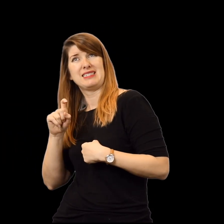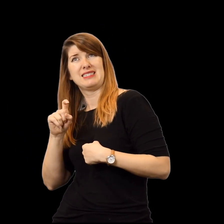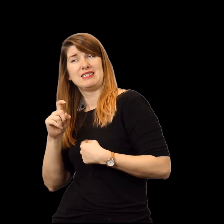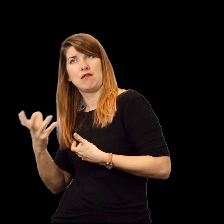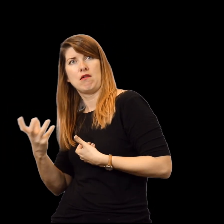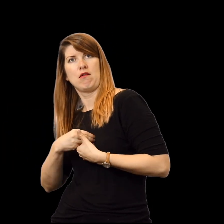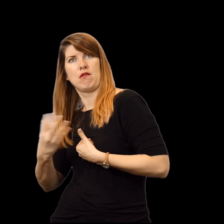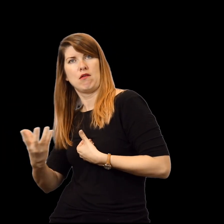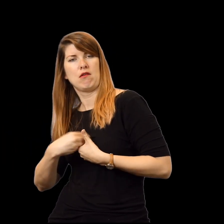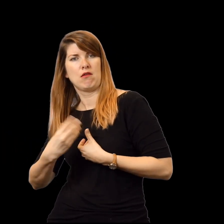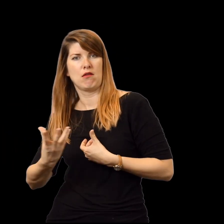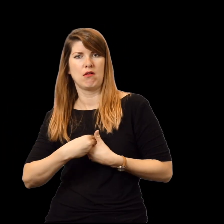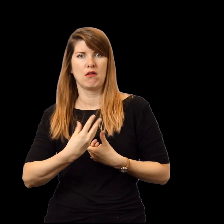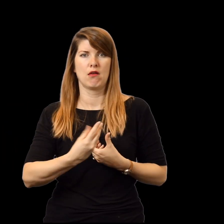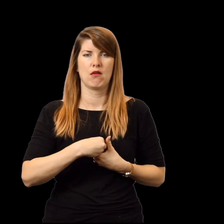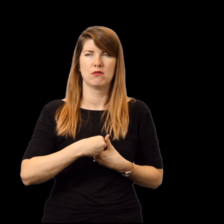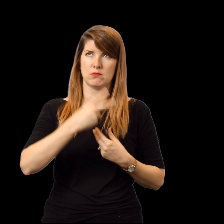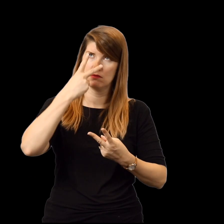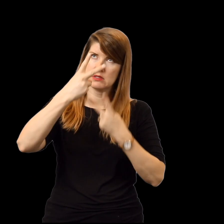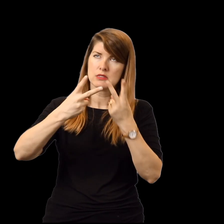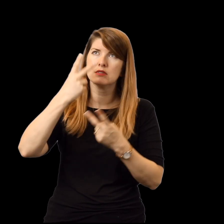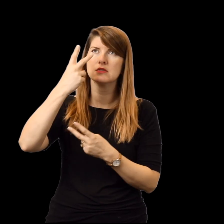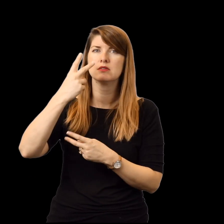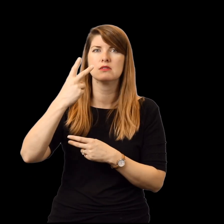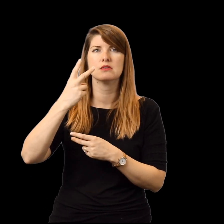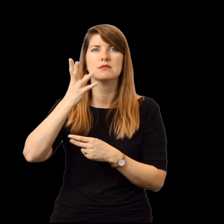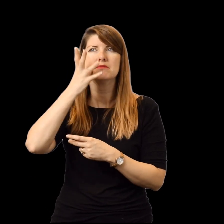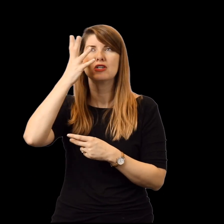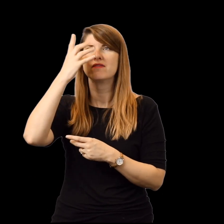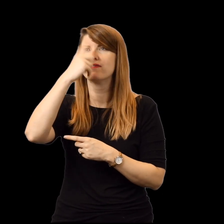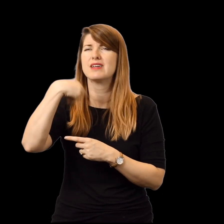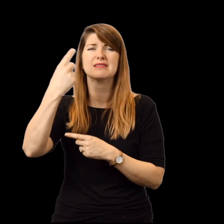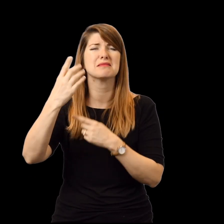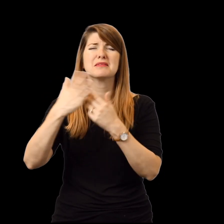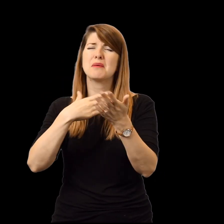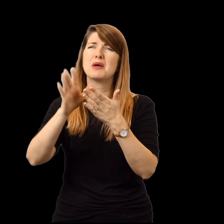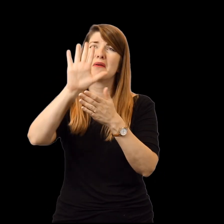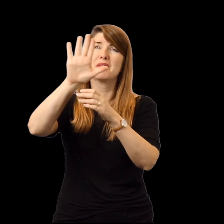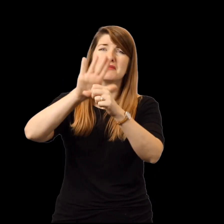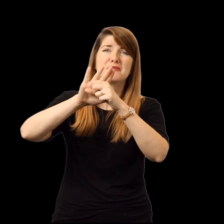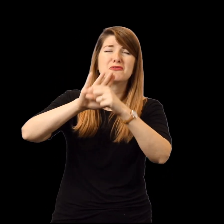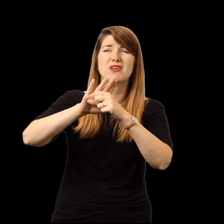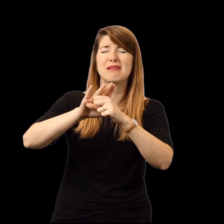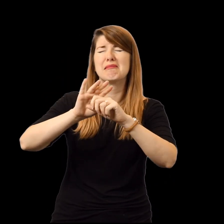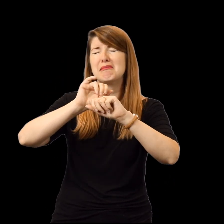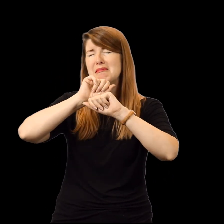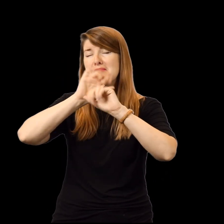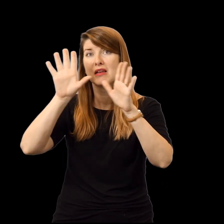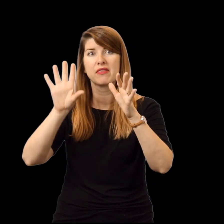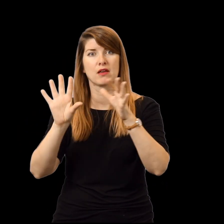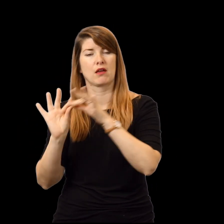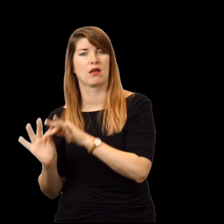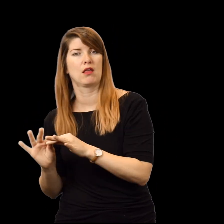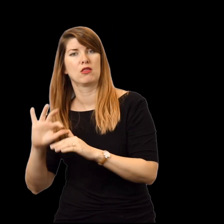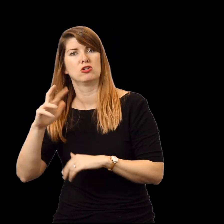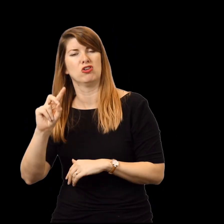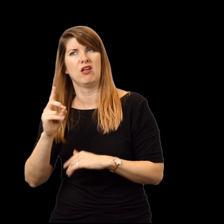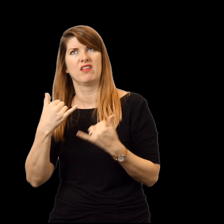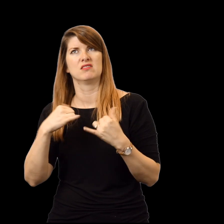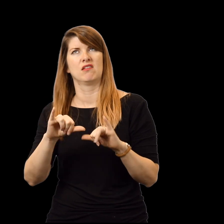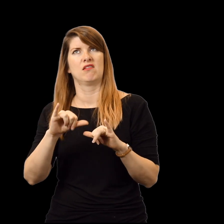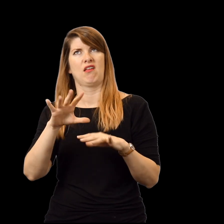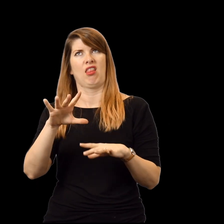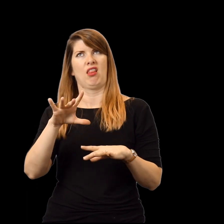being about them. And so when they look in their parents' faces, and even if the parent's stress has nothing to do with this child,